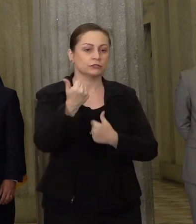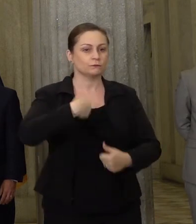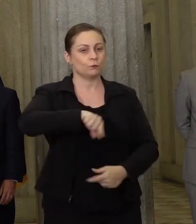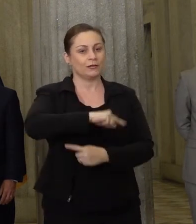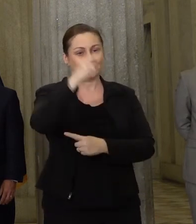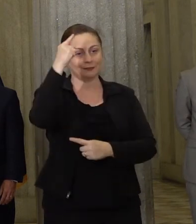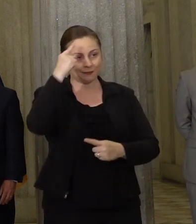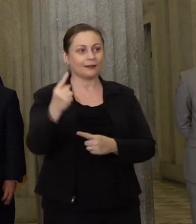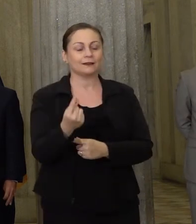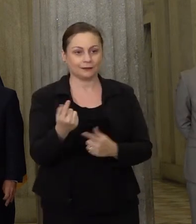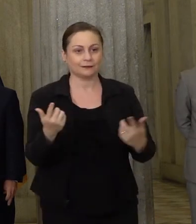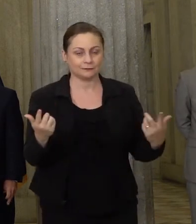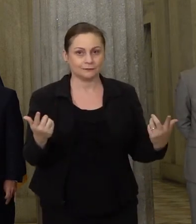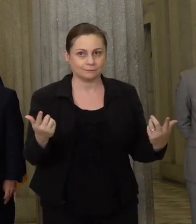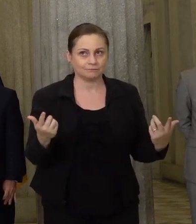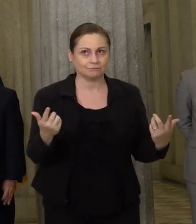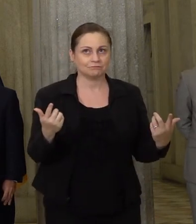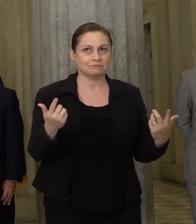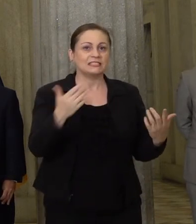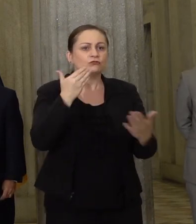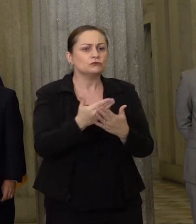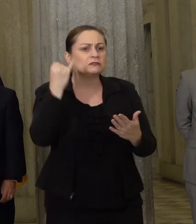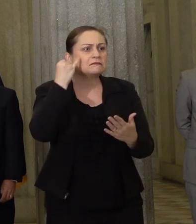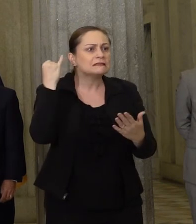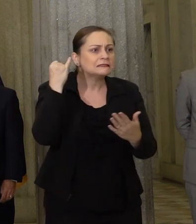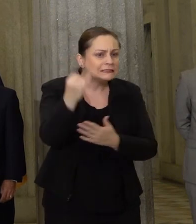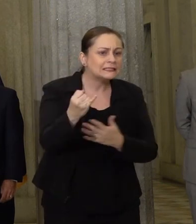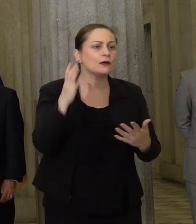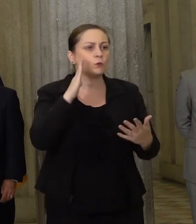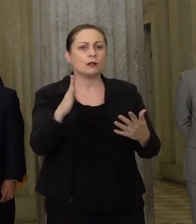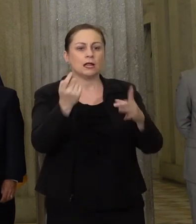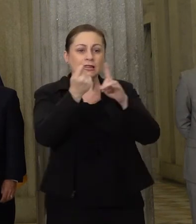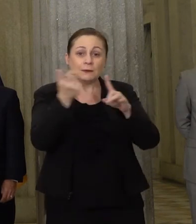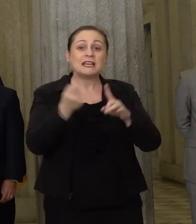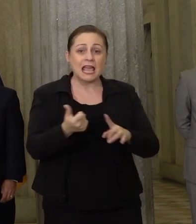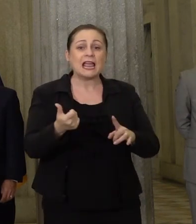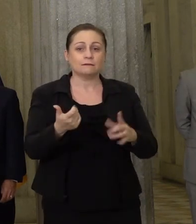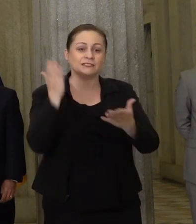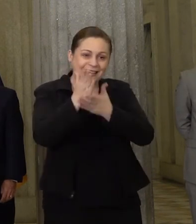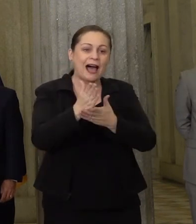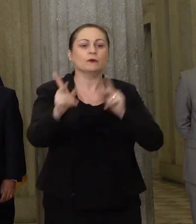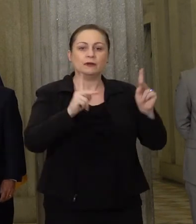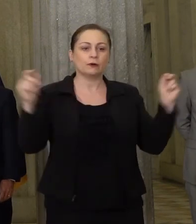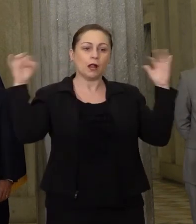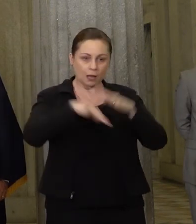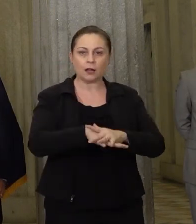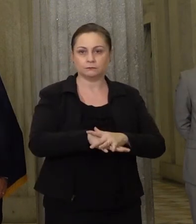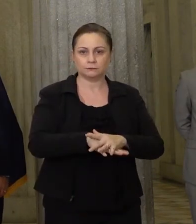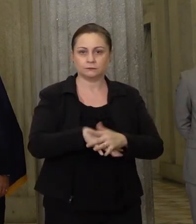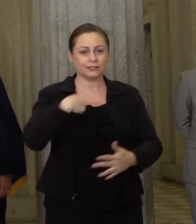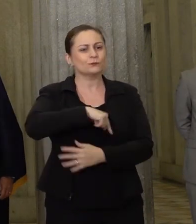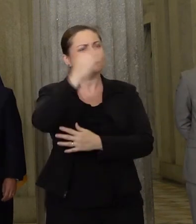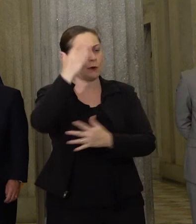a practical matter, it will eliminate a lot of the congregation and the close contact that we know goes